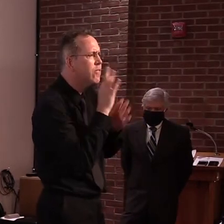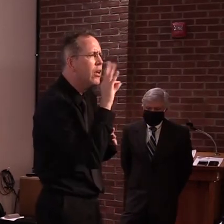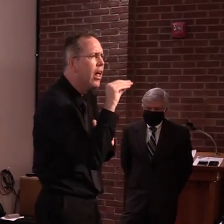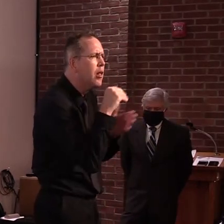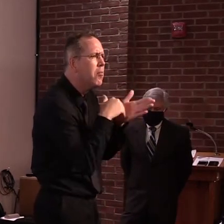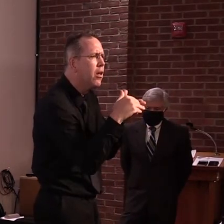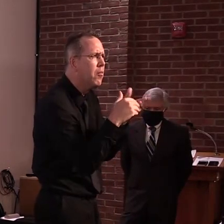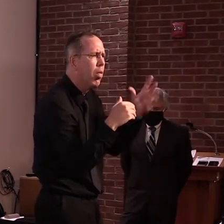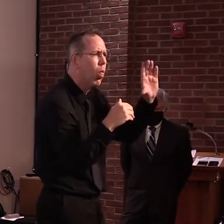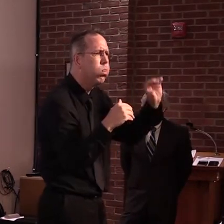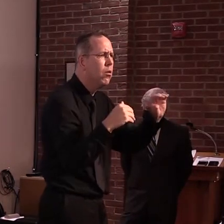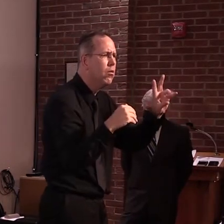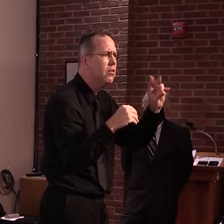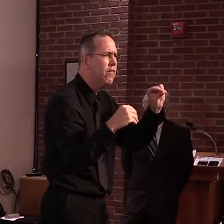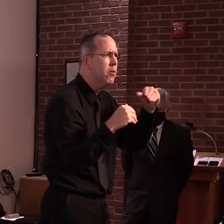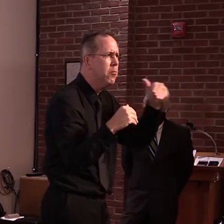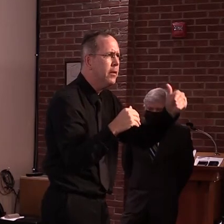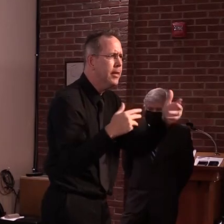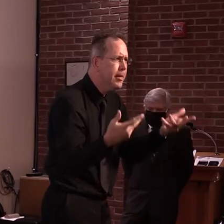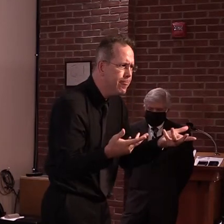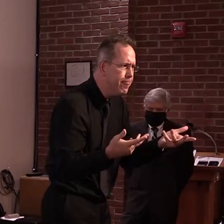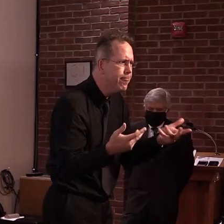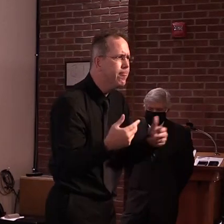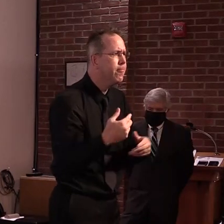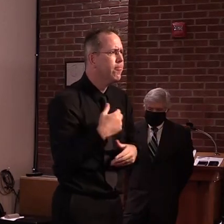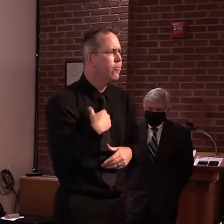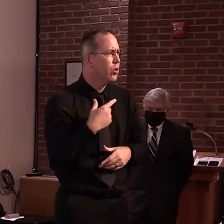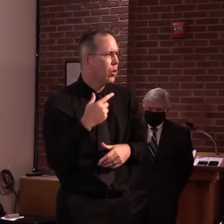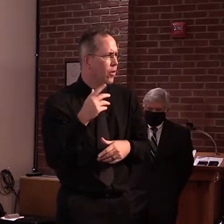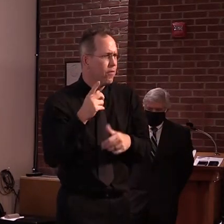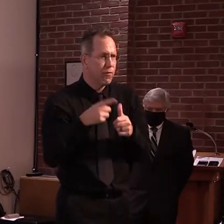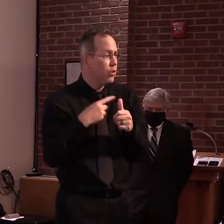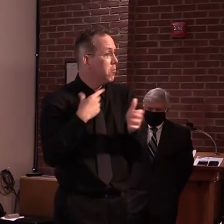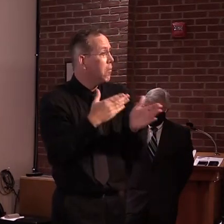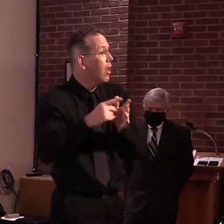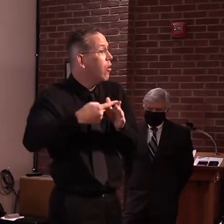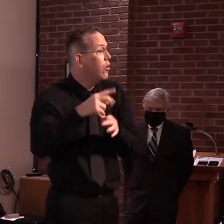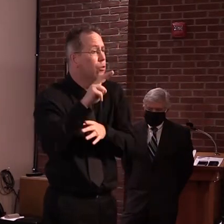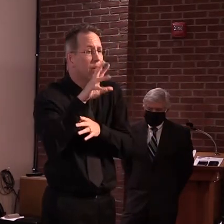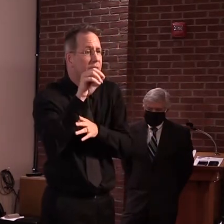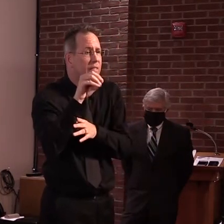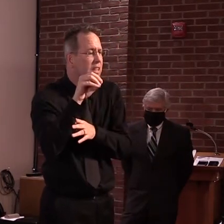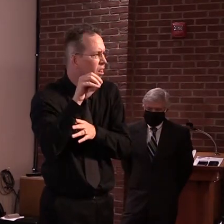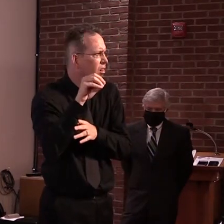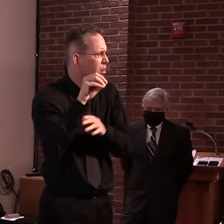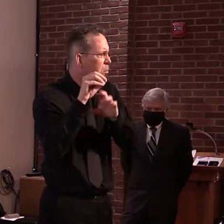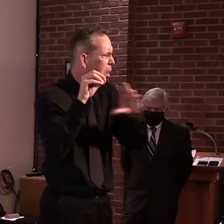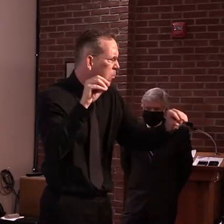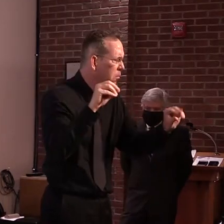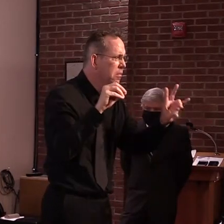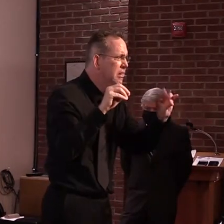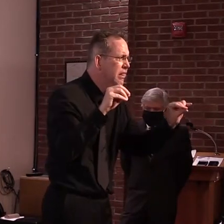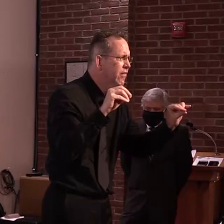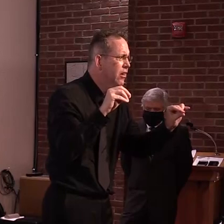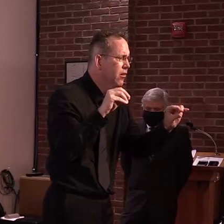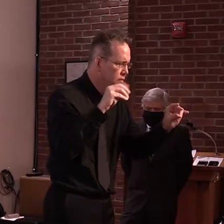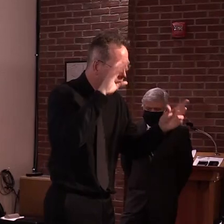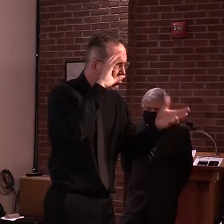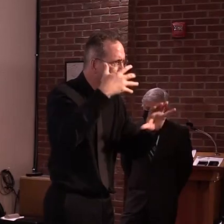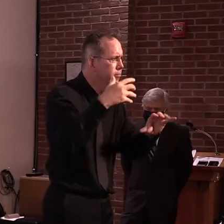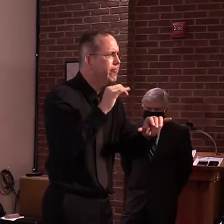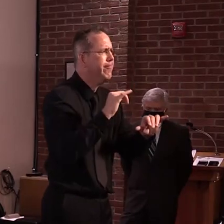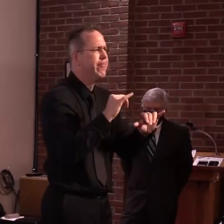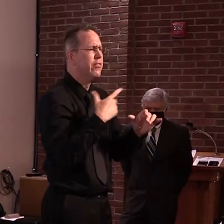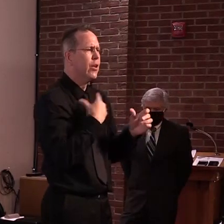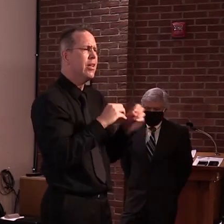provide an inevitably oversubscribed program with more funding so businesses will have access to assistance. The